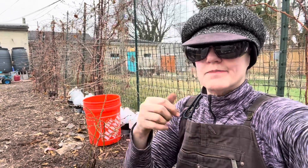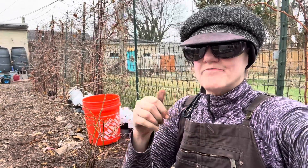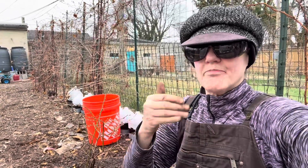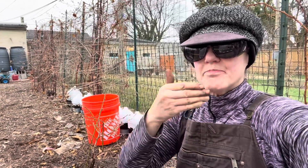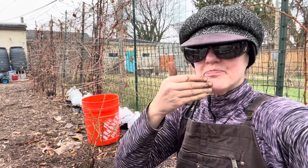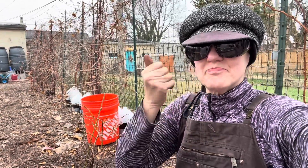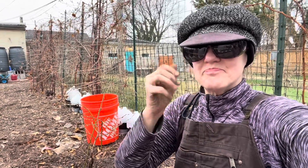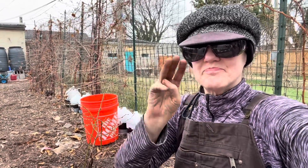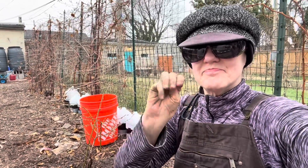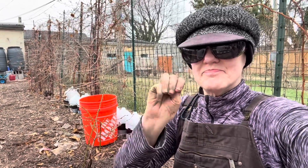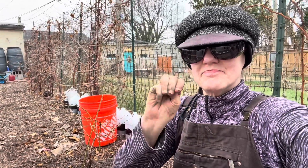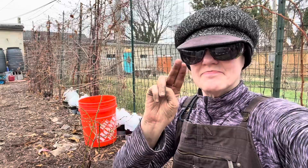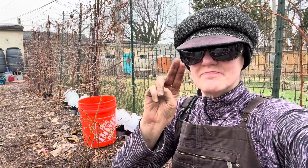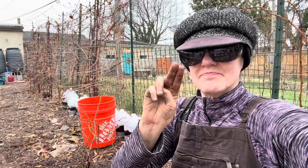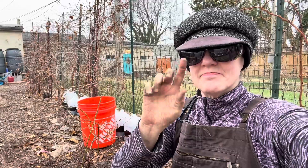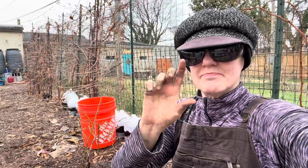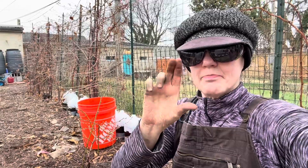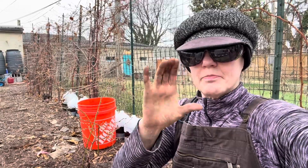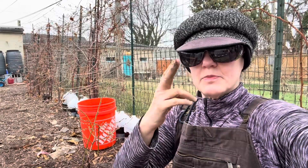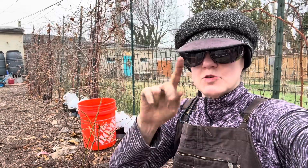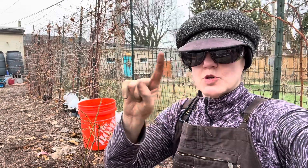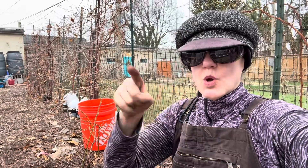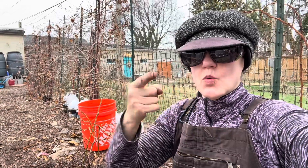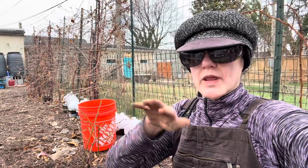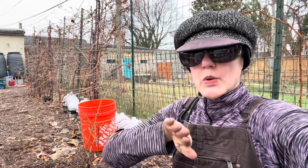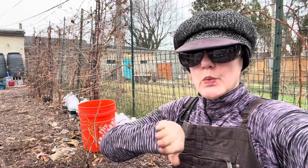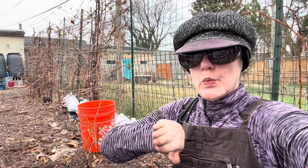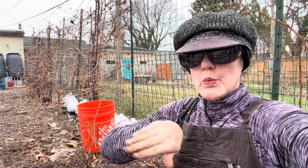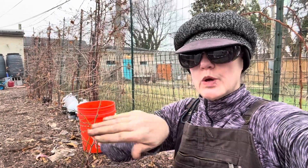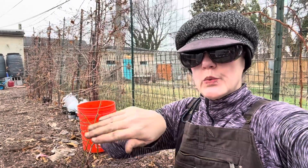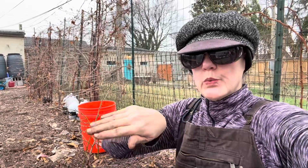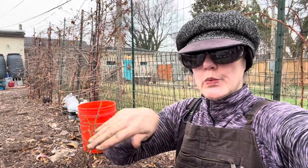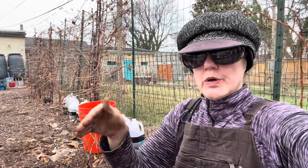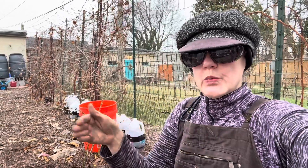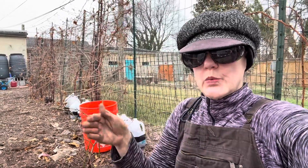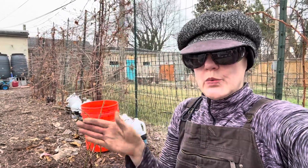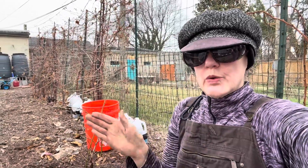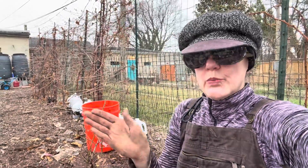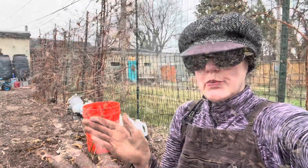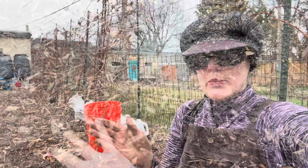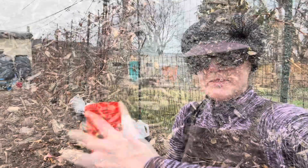I'm just going to move the mulch over the area where we planted it.